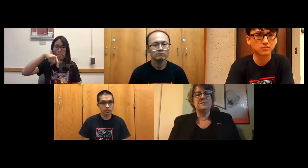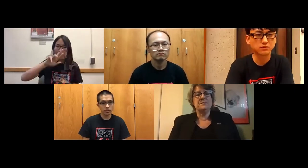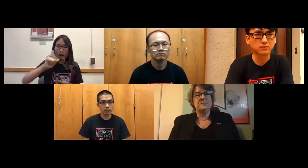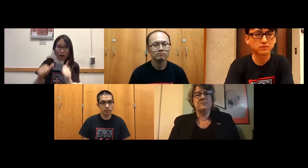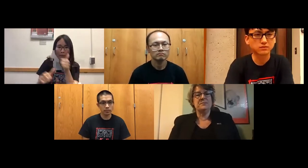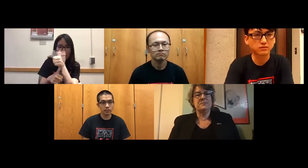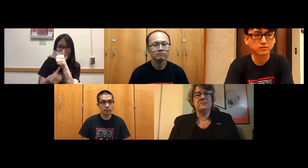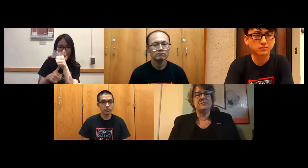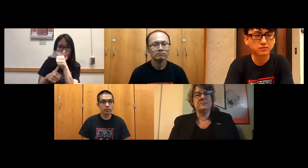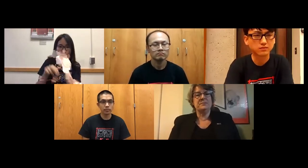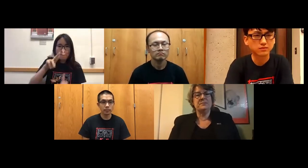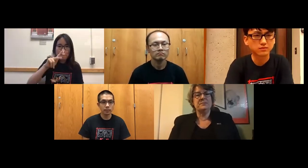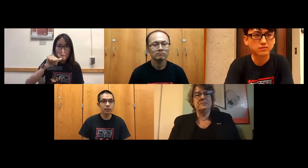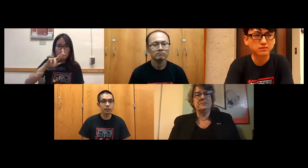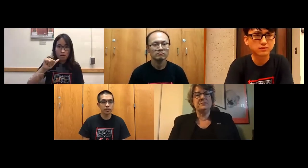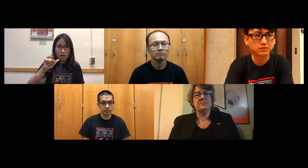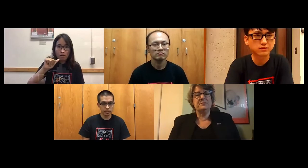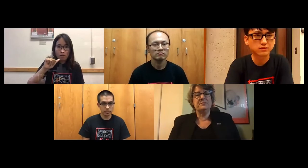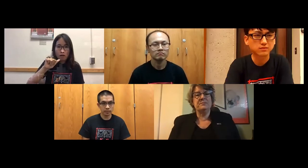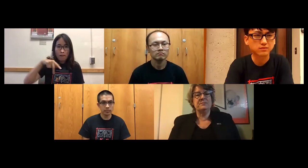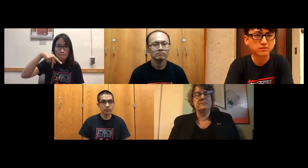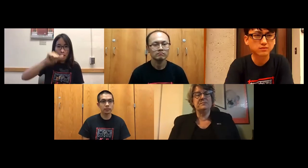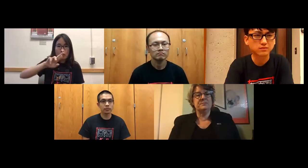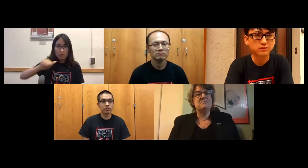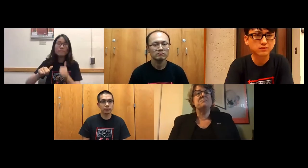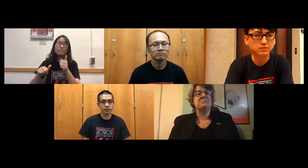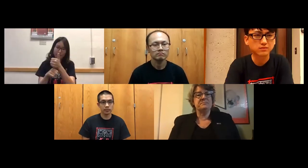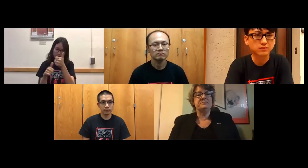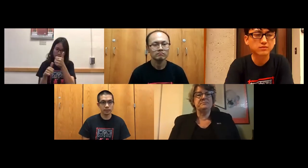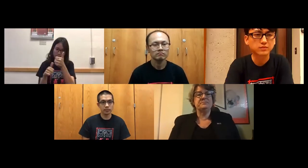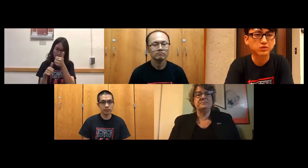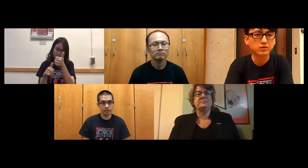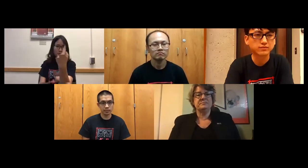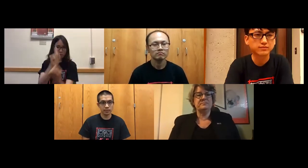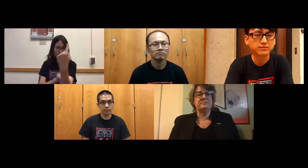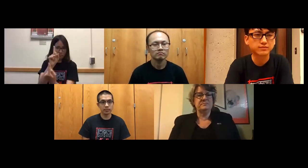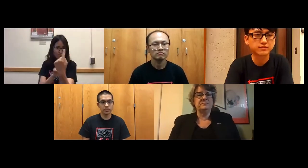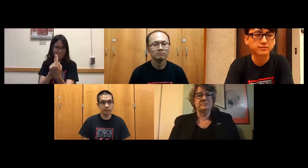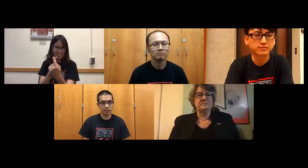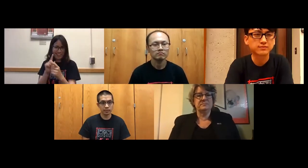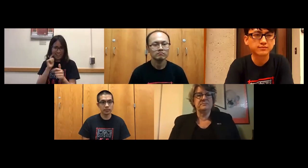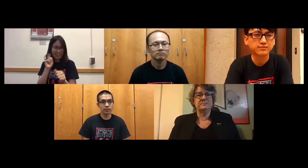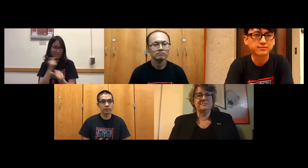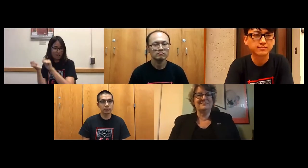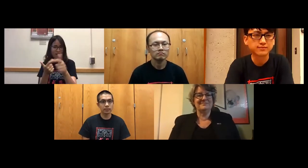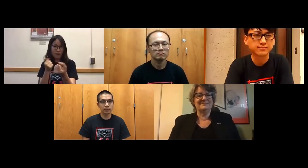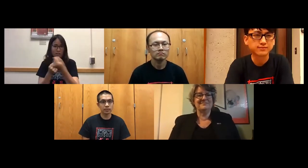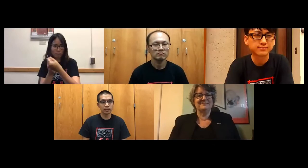deaf teachers, and then paraprofessionals as well. They had paraprofessional teachers who would work